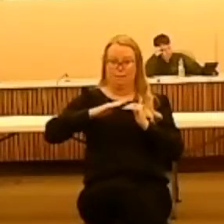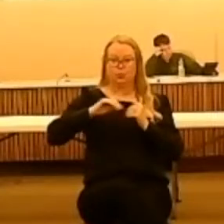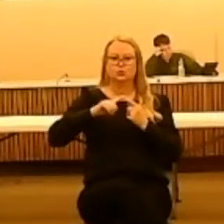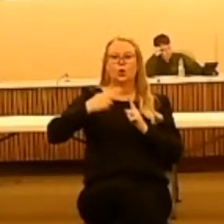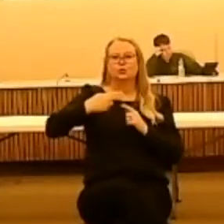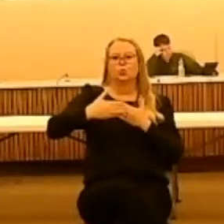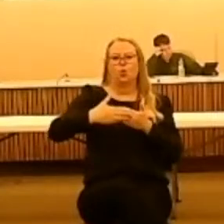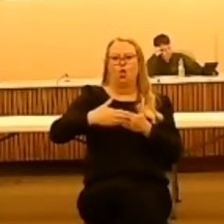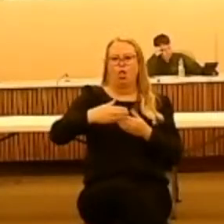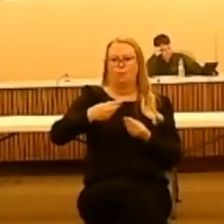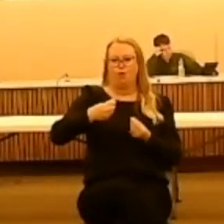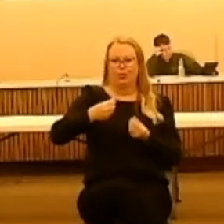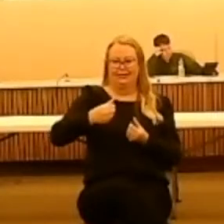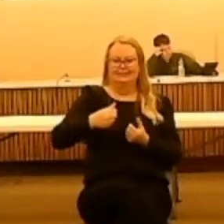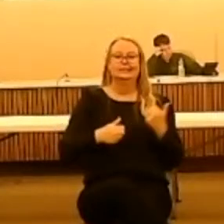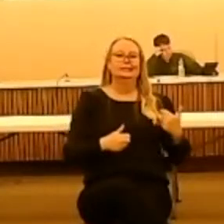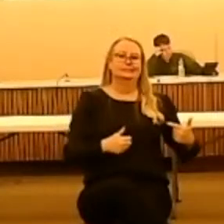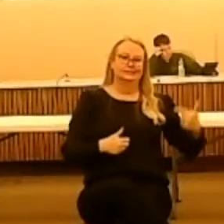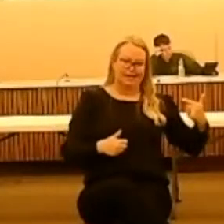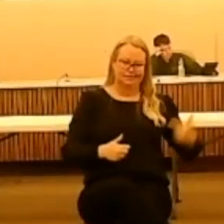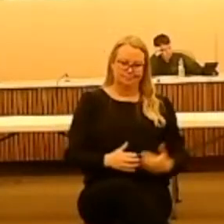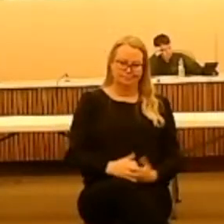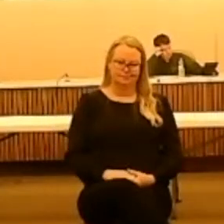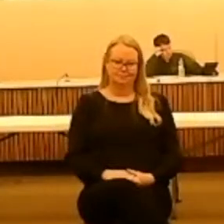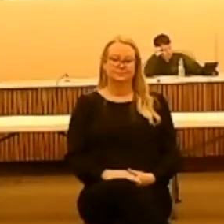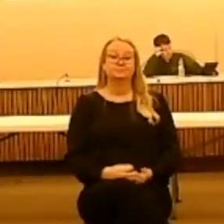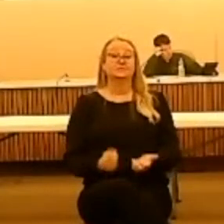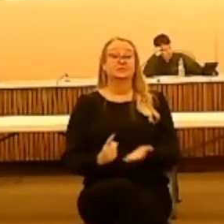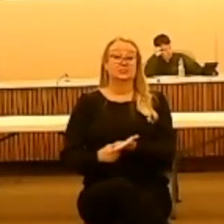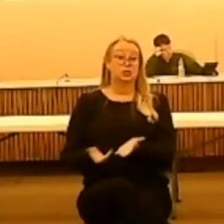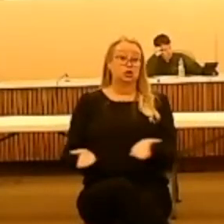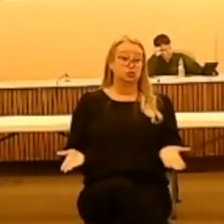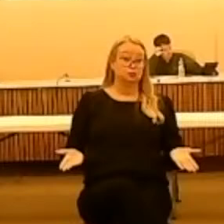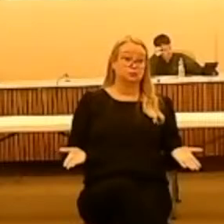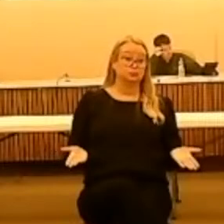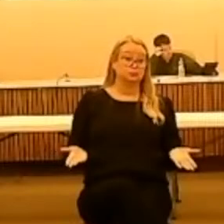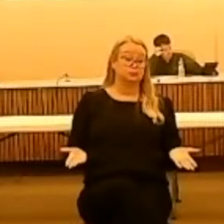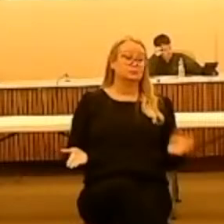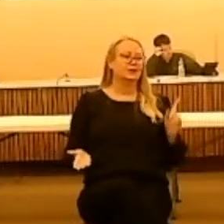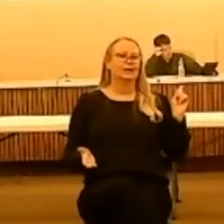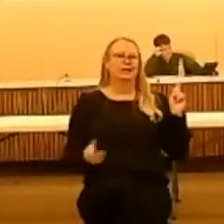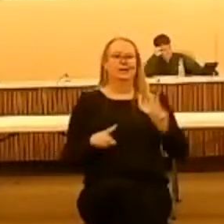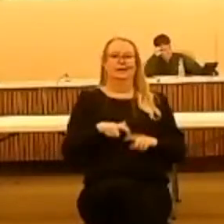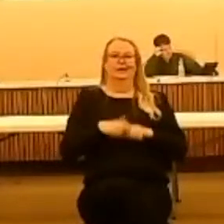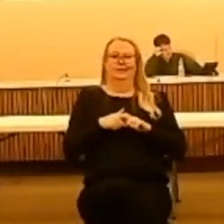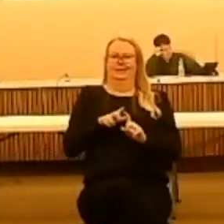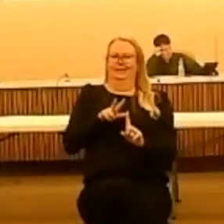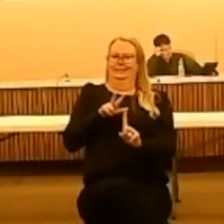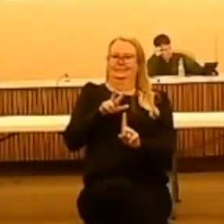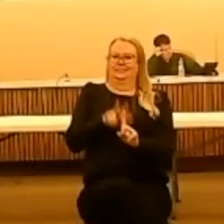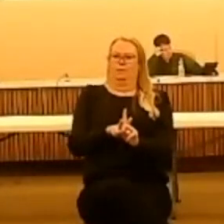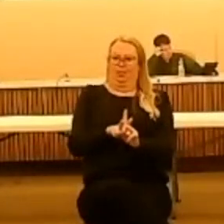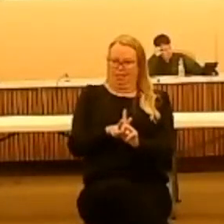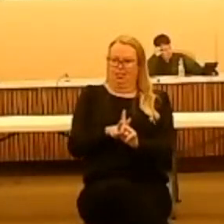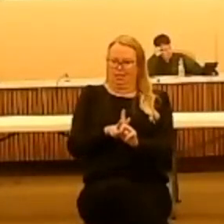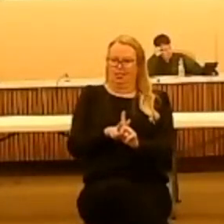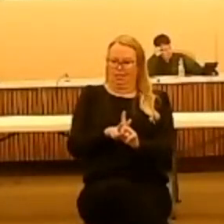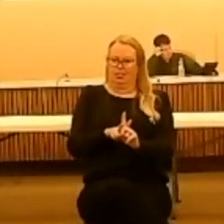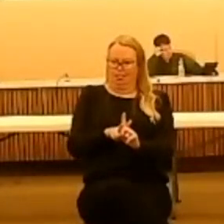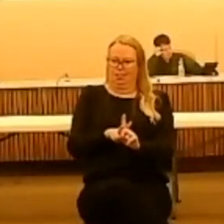properties. Second. Discussion? I'd like to table this because we just had the